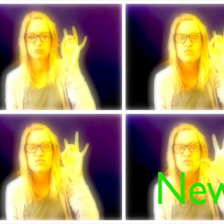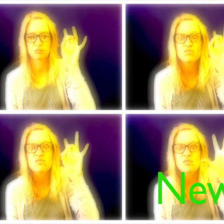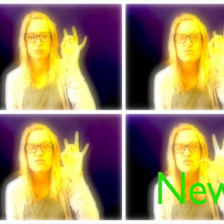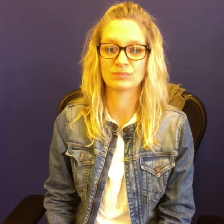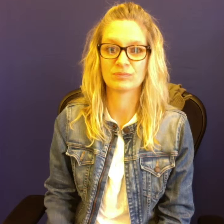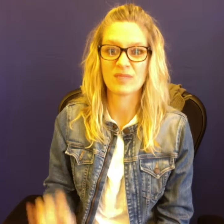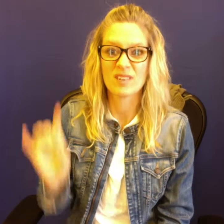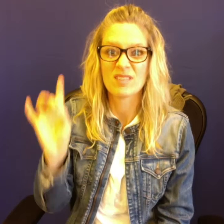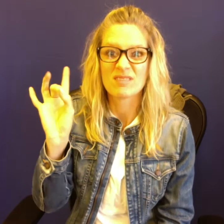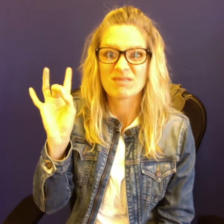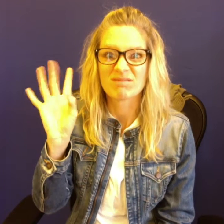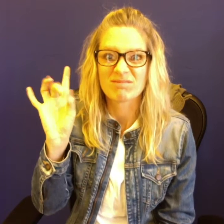Thank you.